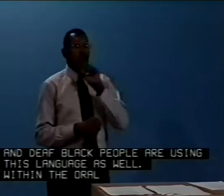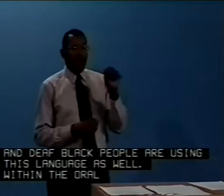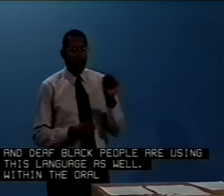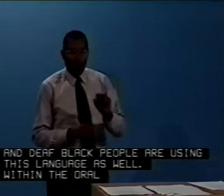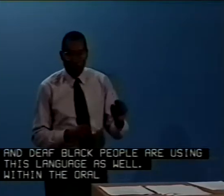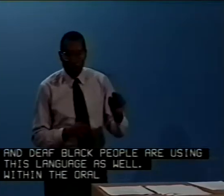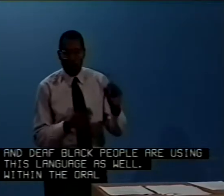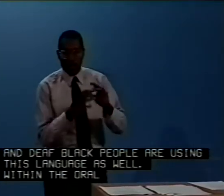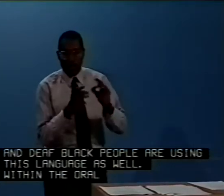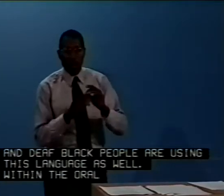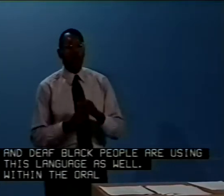proverbs and old sayings